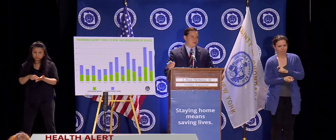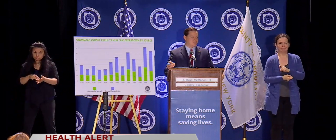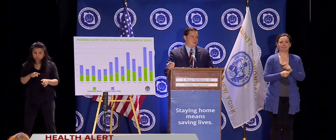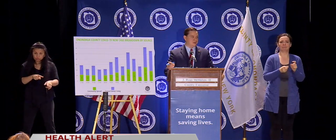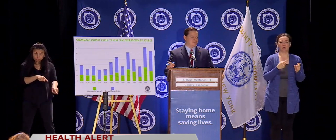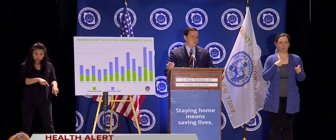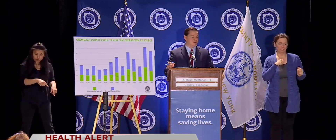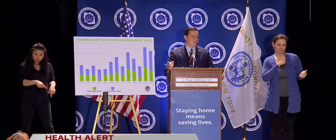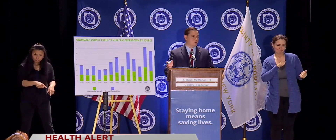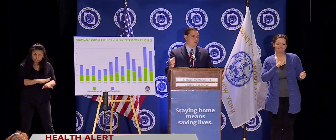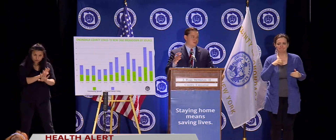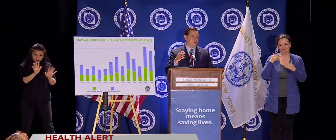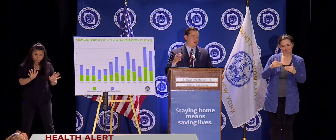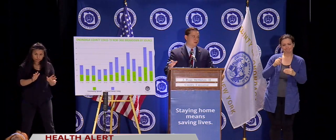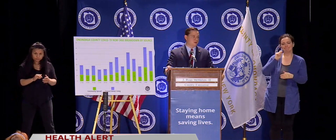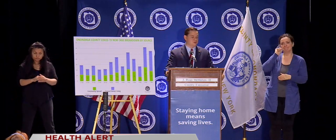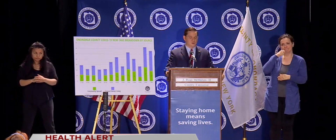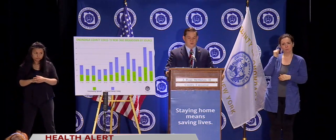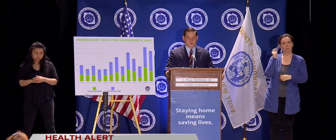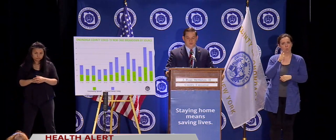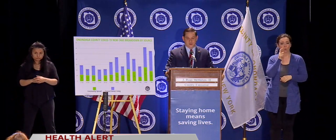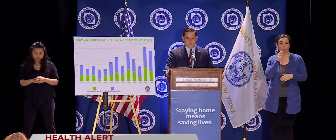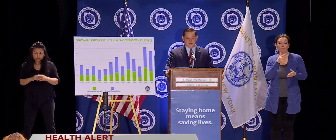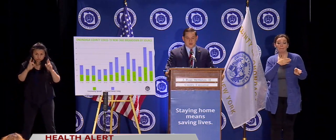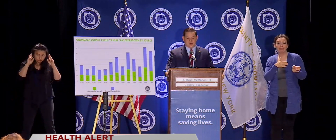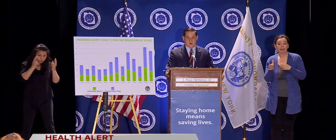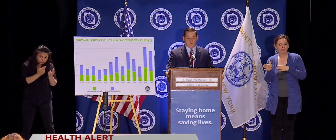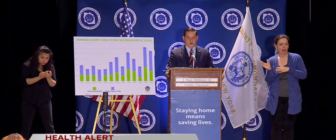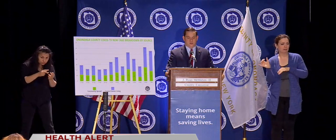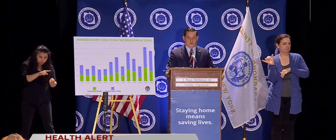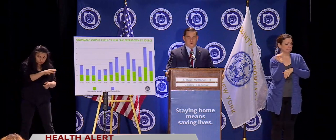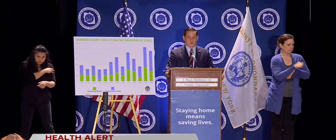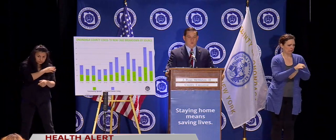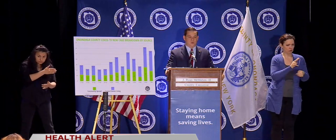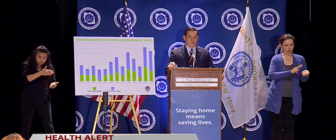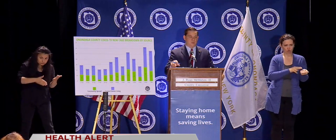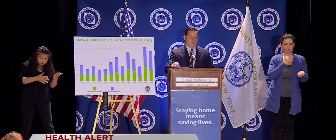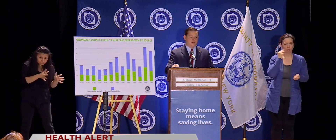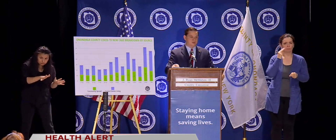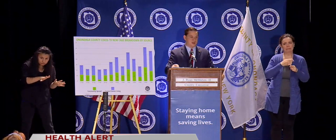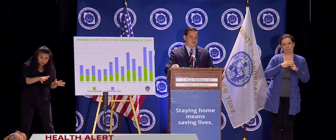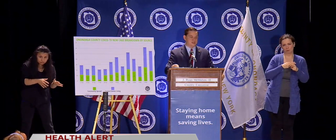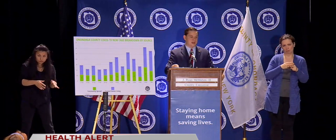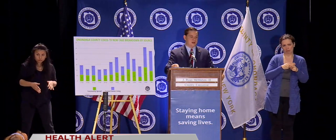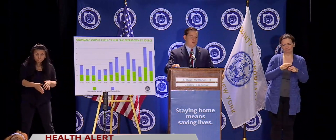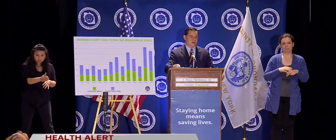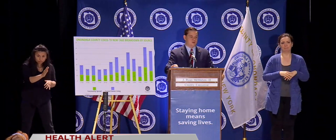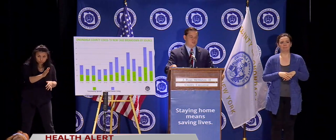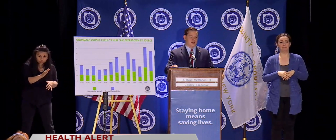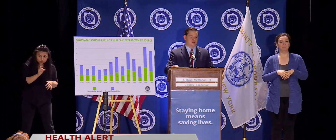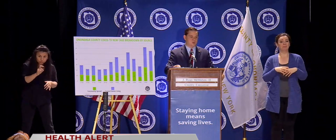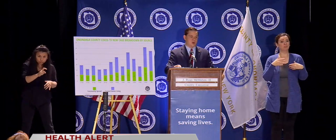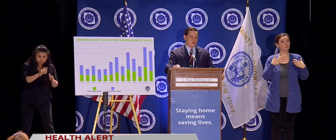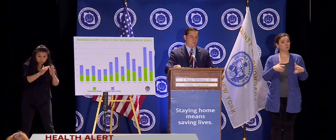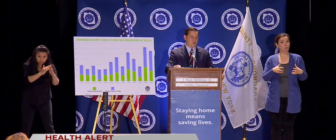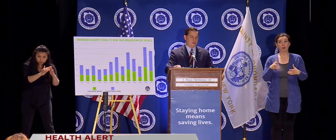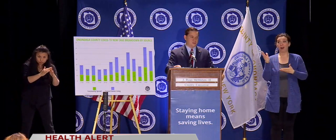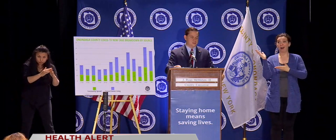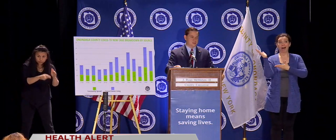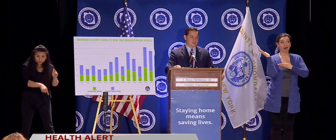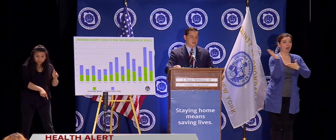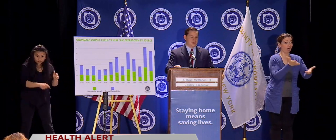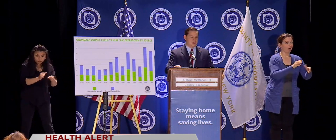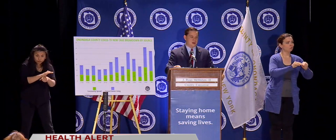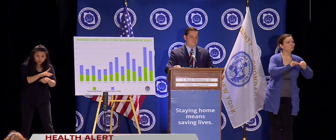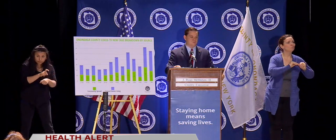they're not going to bring something into the nursing homes. We're going to do the proactive testing on a regular schedule with all the